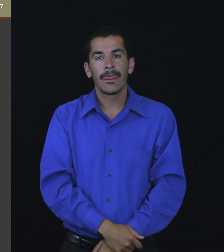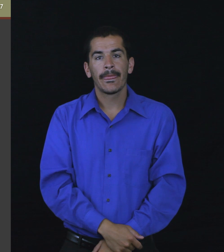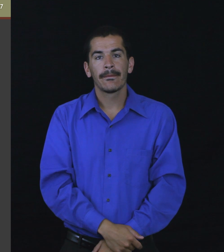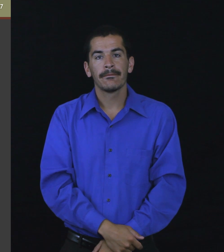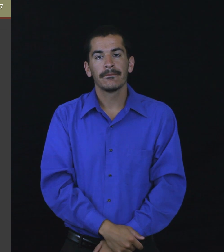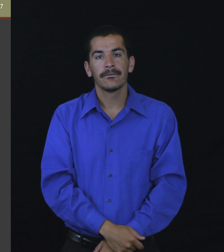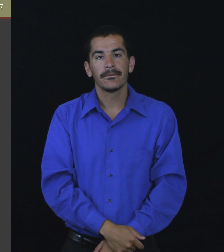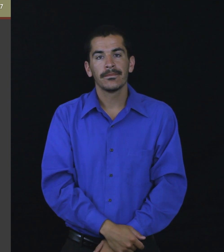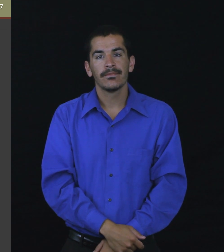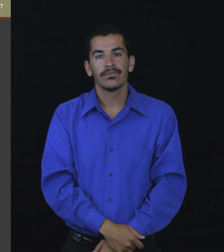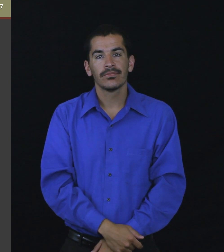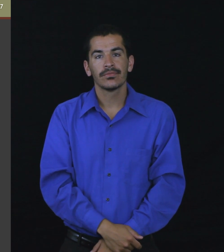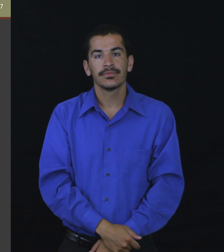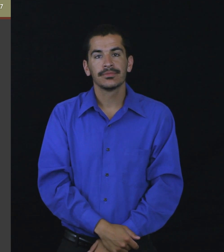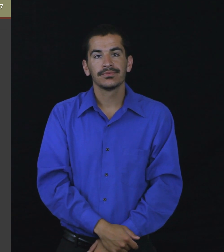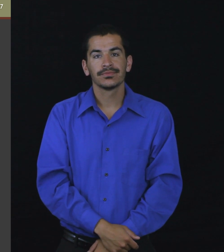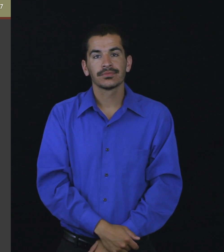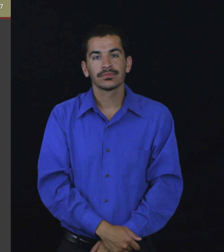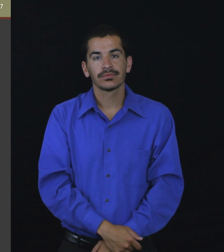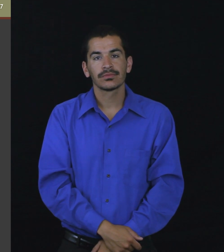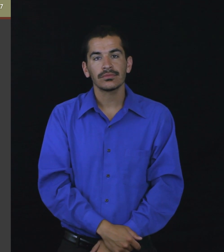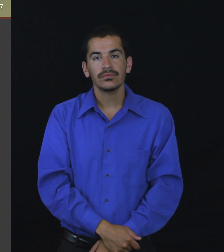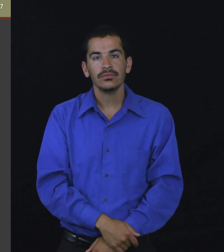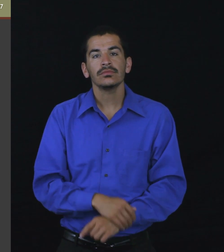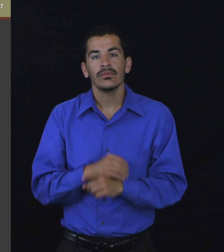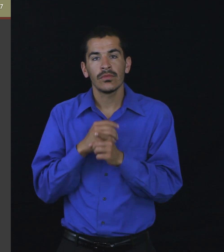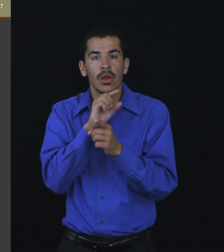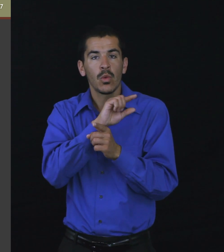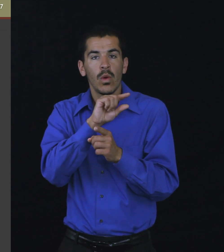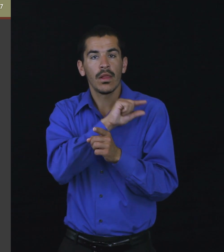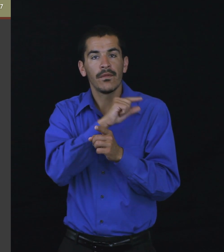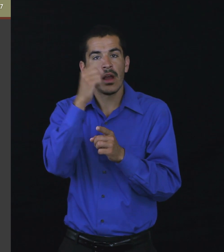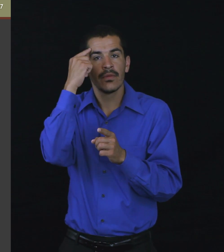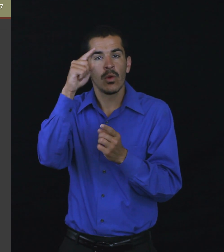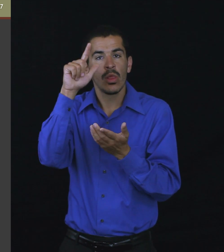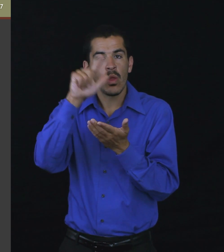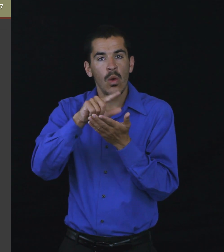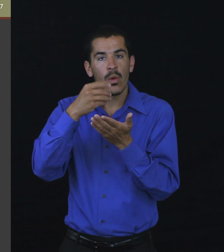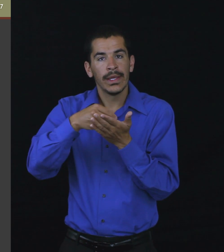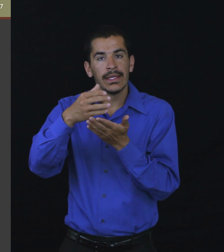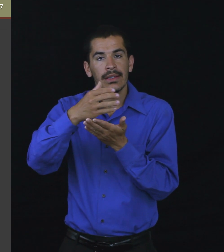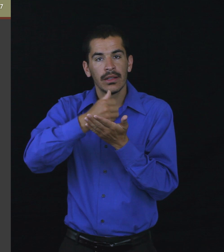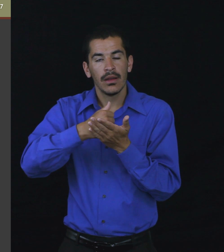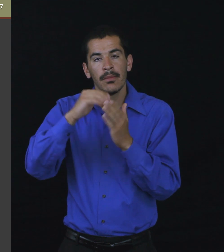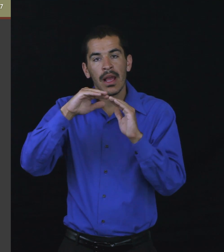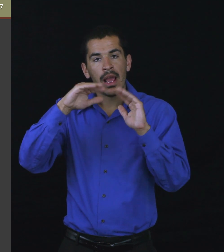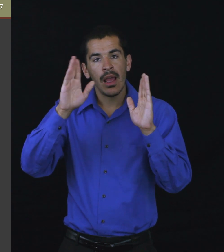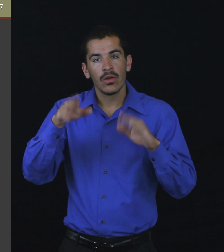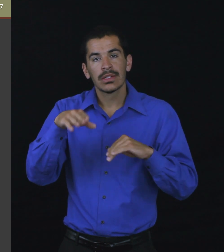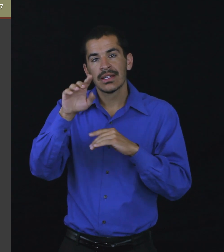It is eligible for low-income housing tax credits.